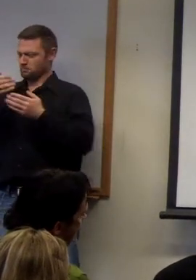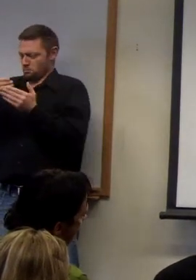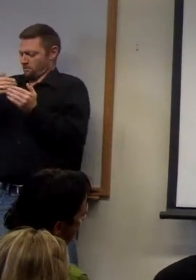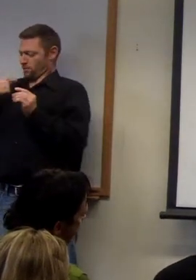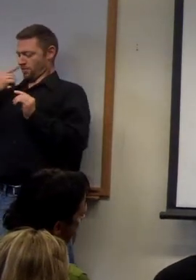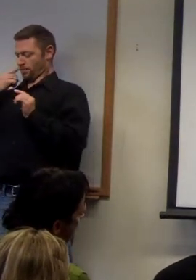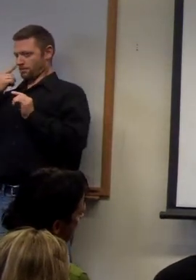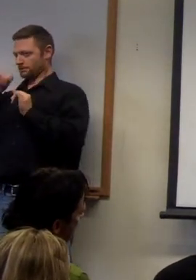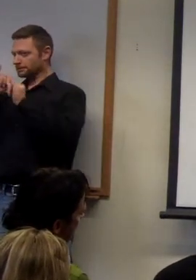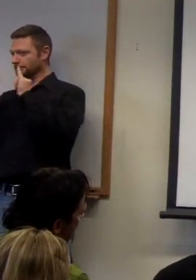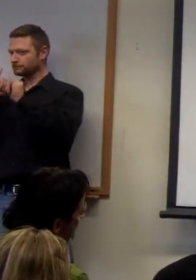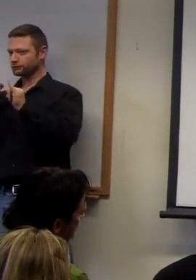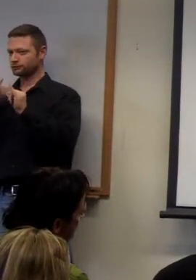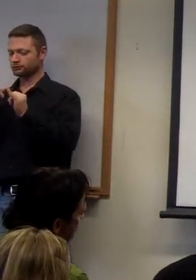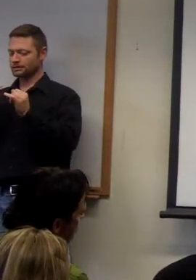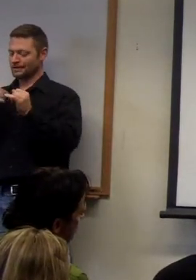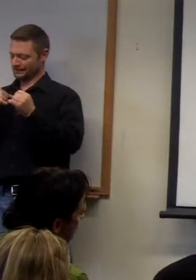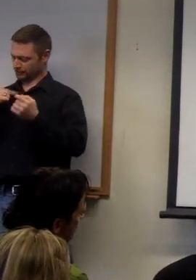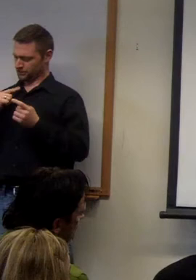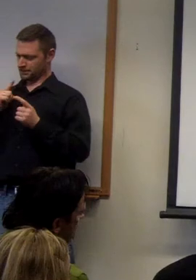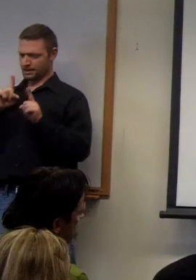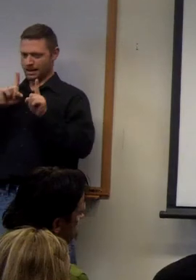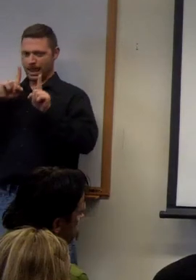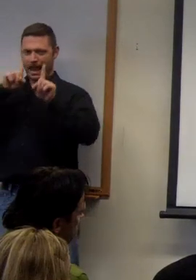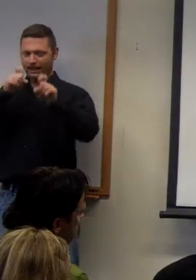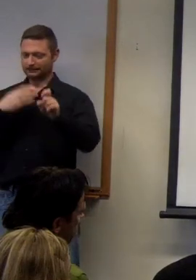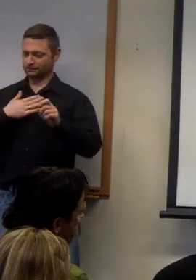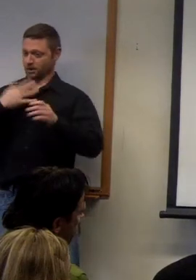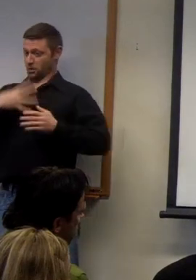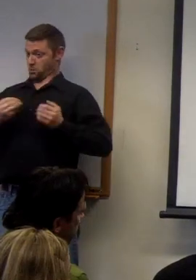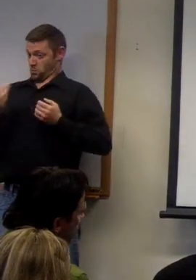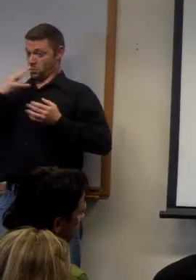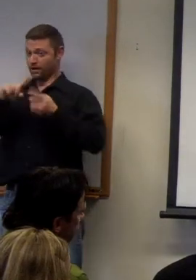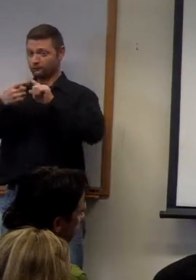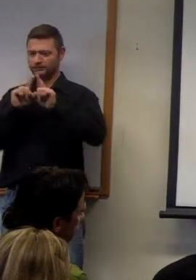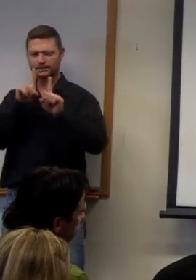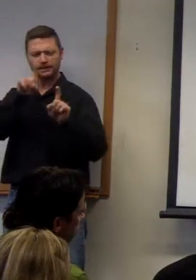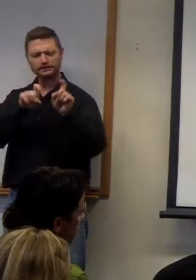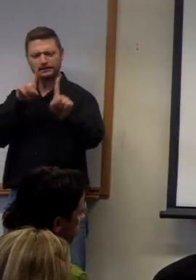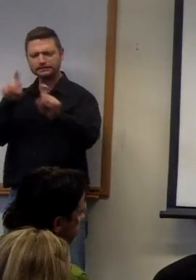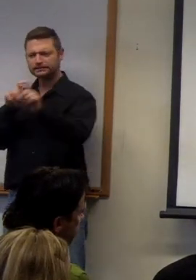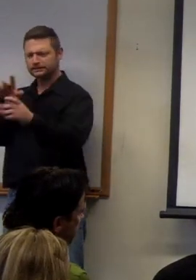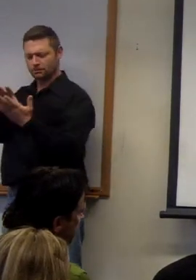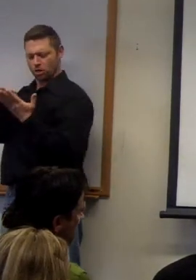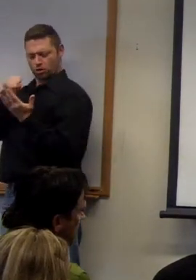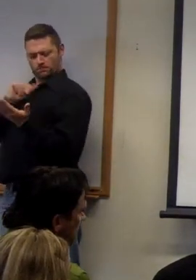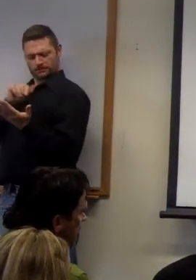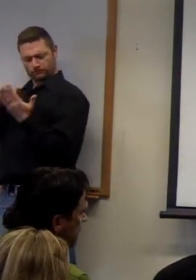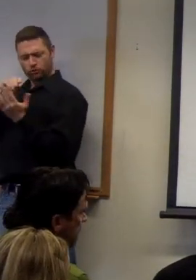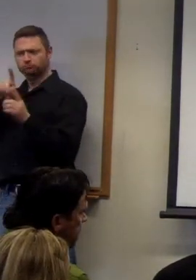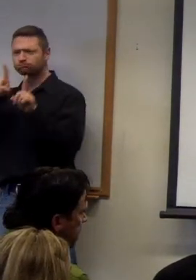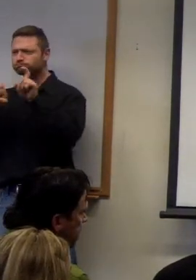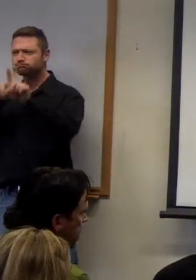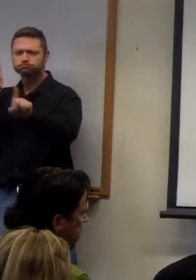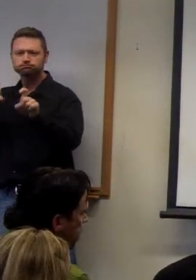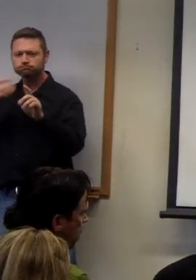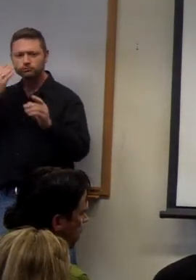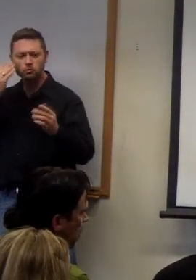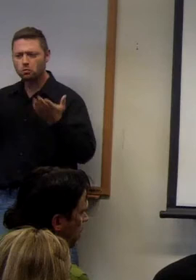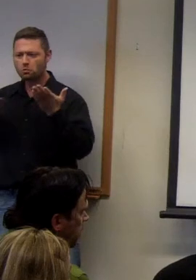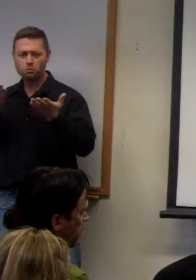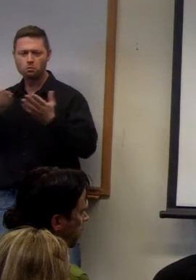my mind, is that I just started asking my white friends, right? So I'm learning all these things about race. I'm reading all these things about race. I'm hearing